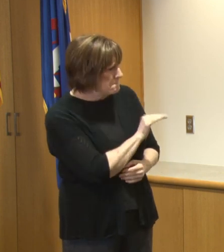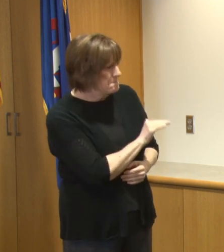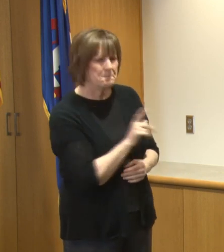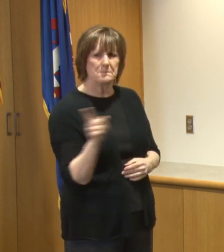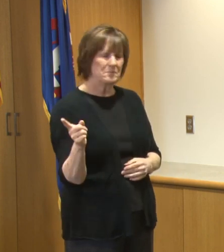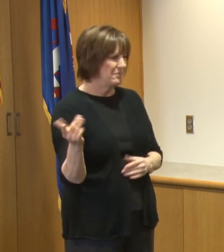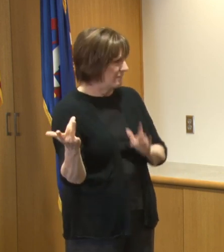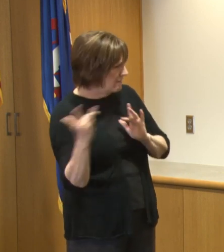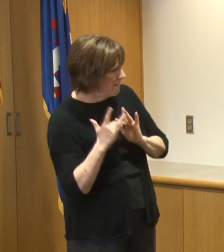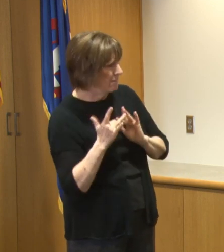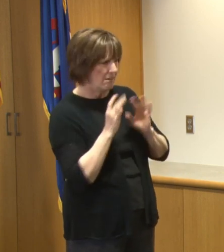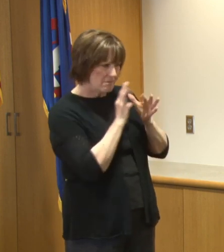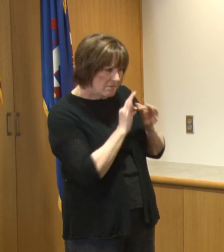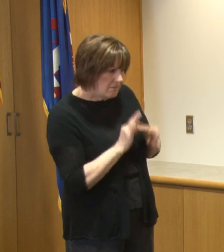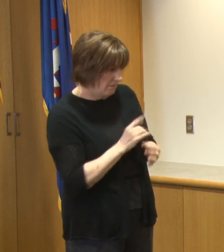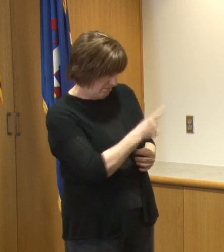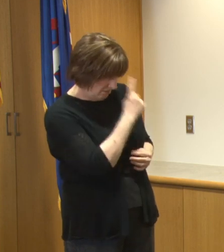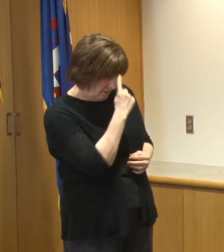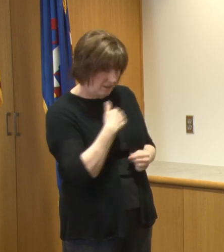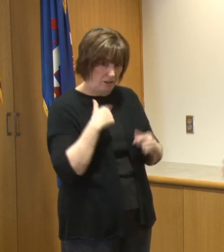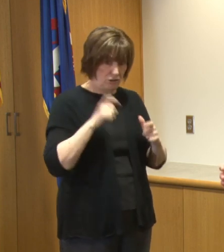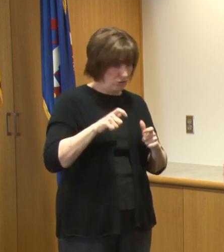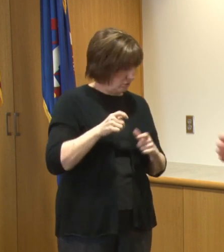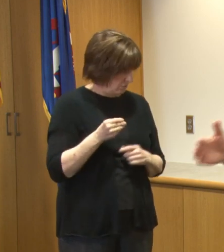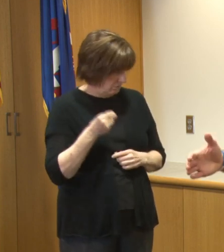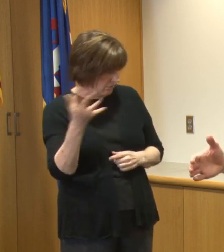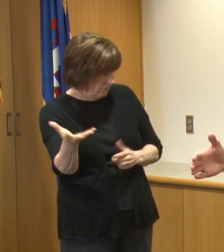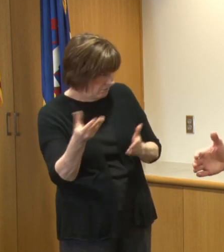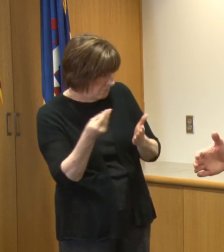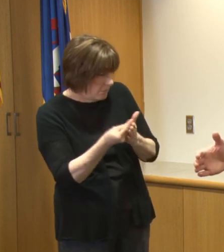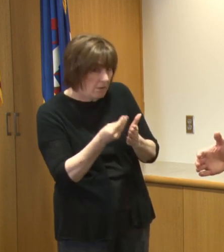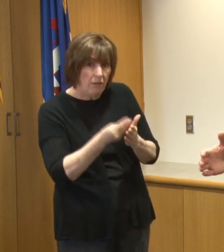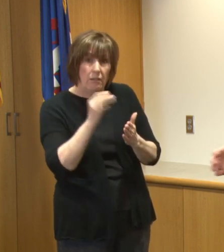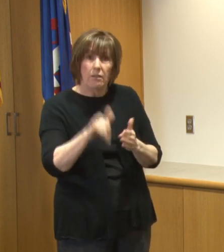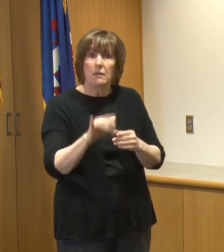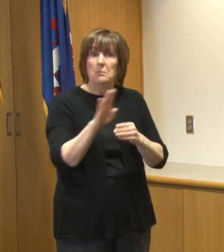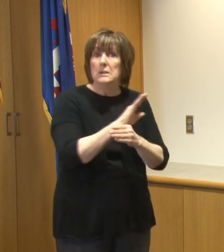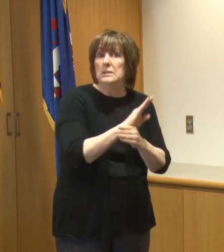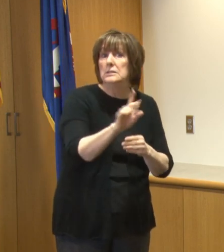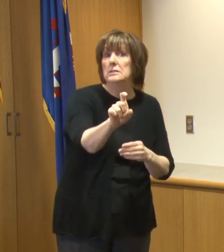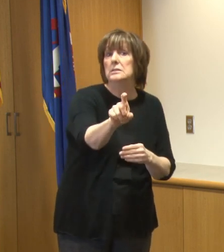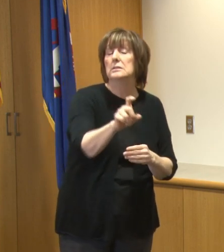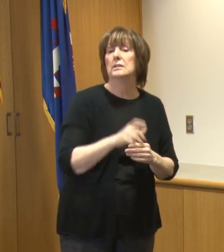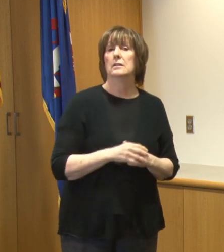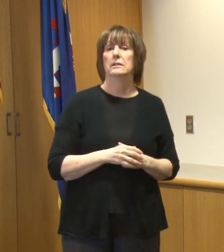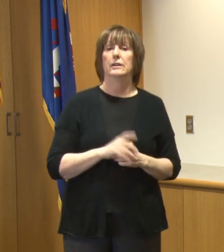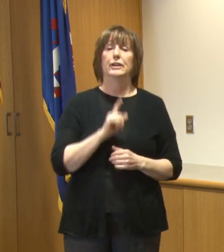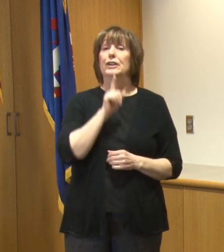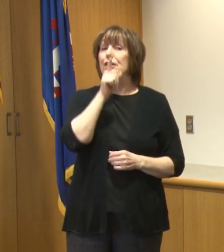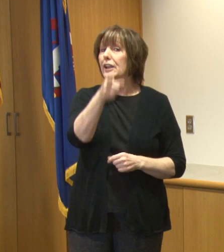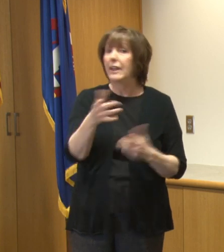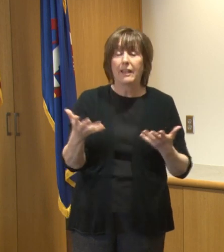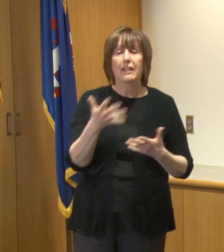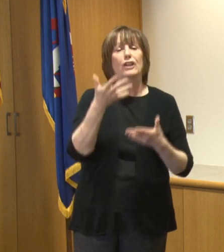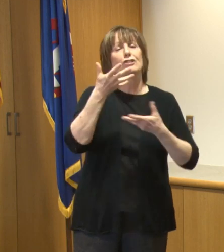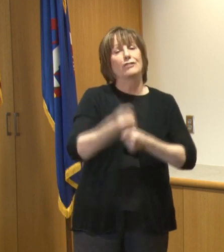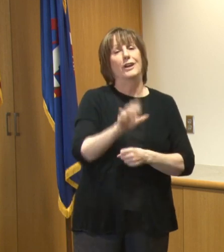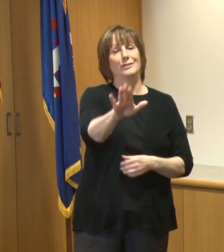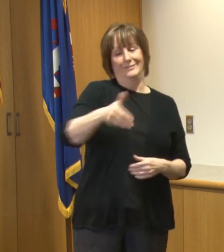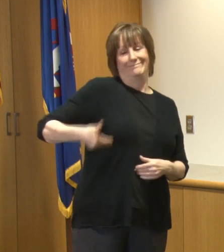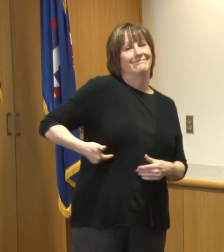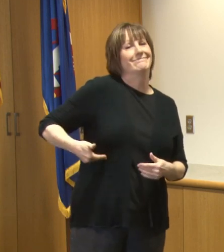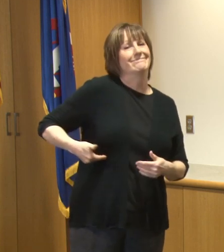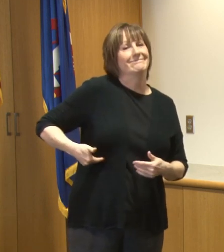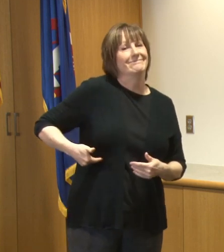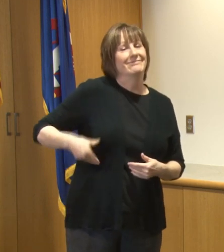is what's going on. Do you think that I should be providing money to this particular entity? And the reality is, trust your instincts. Everybody